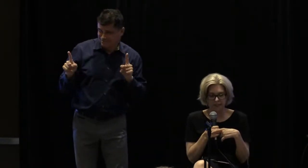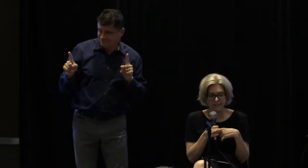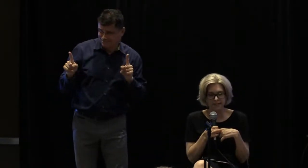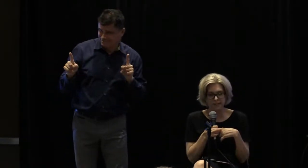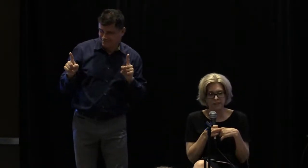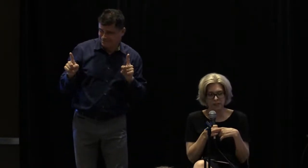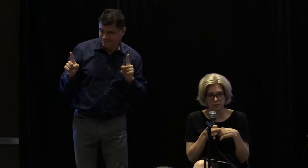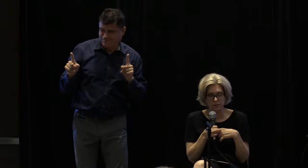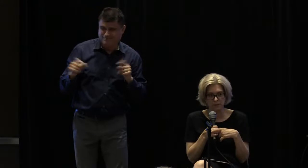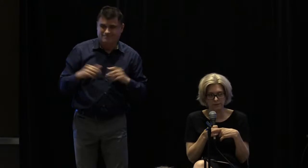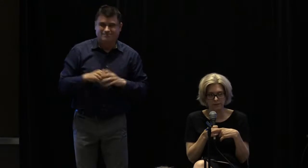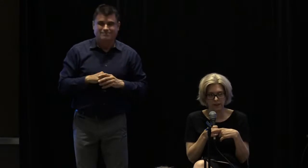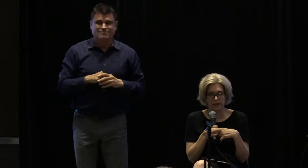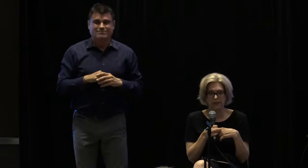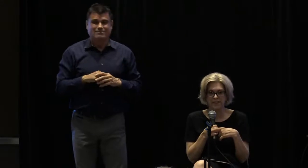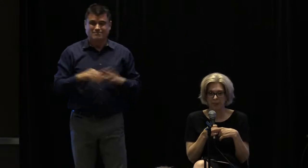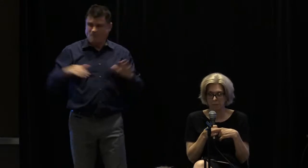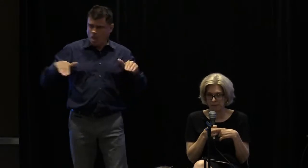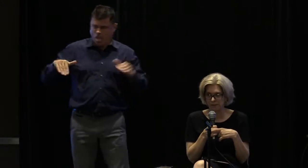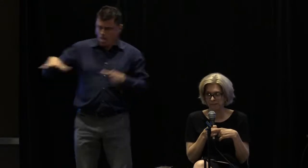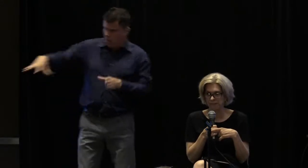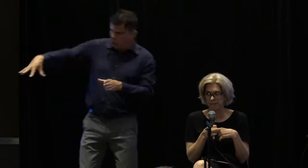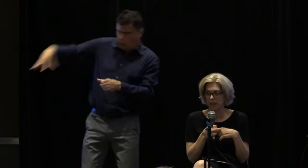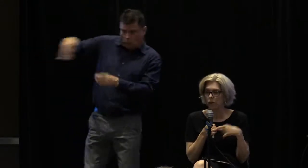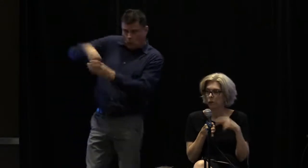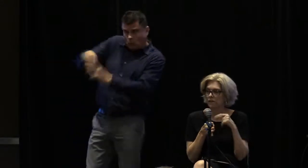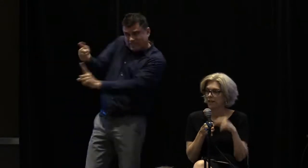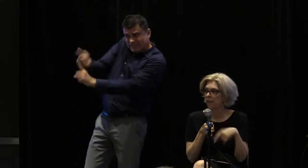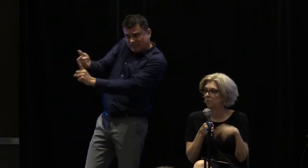when that lens isn't used, things get missed.